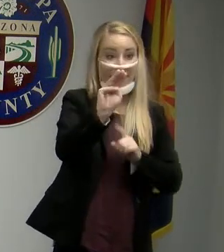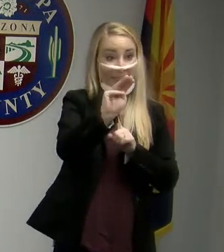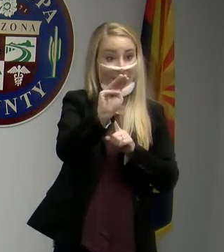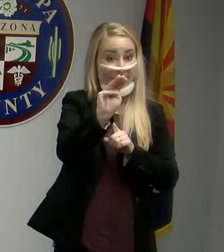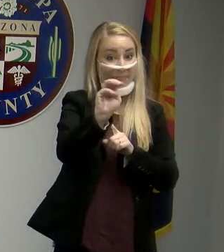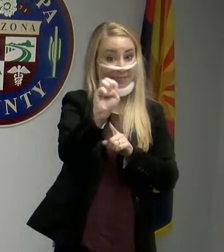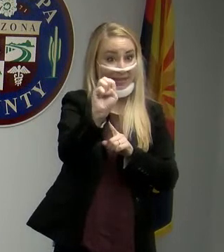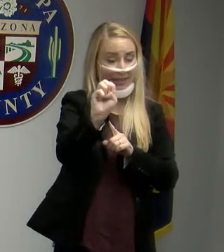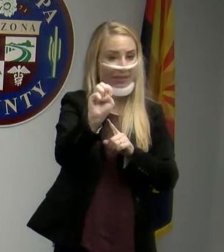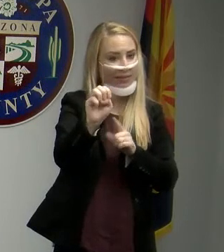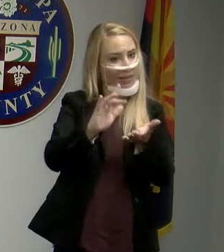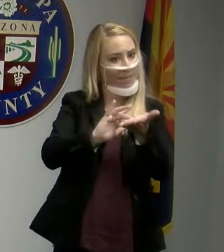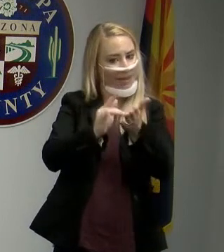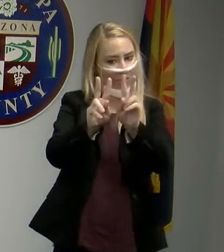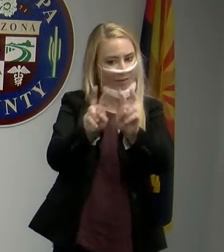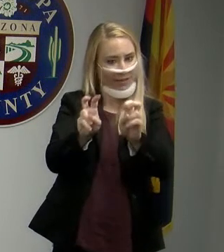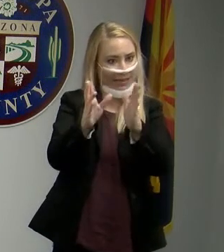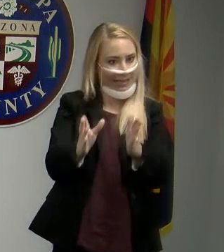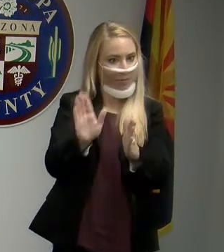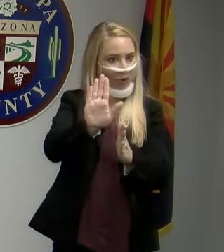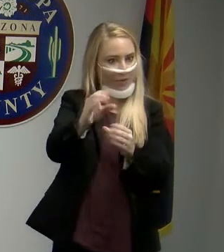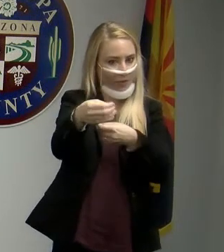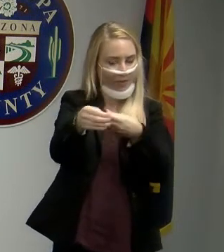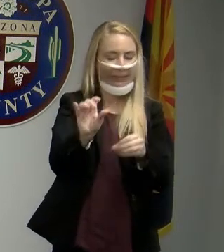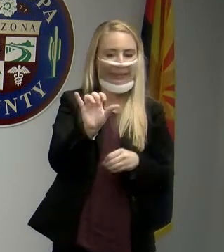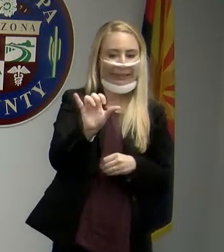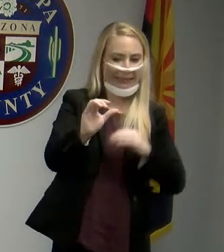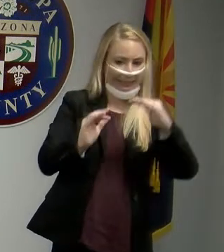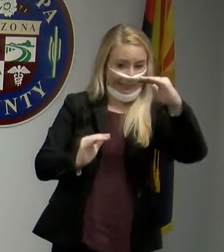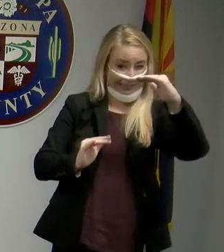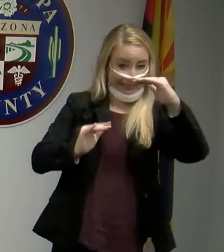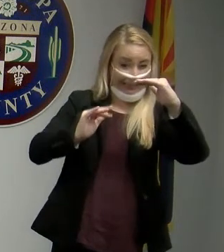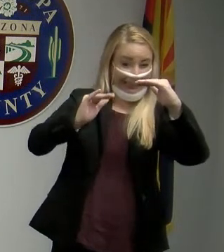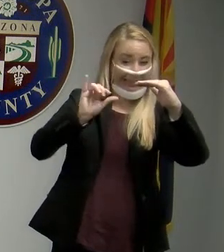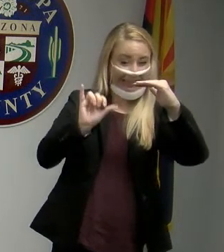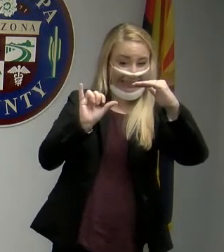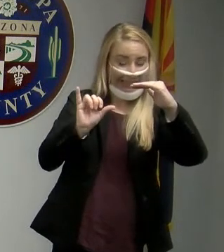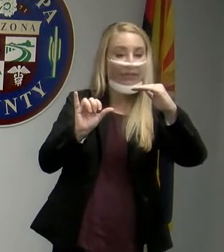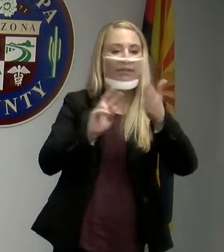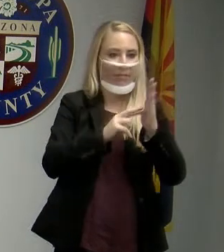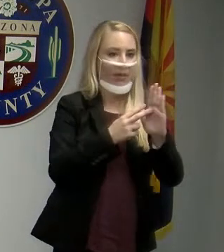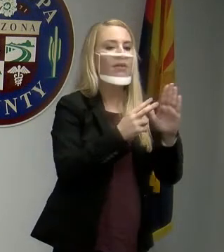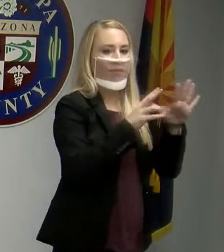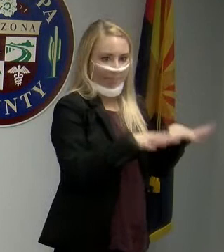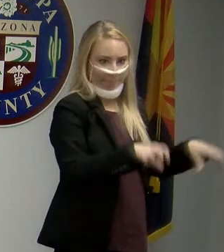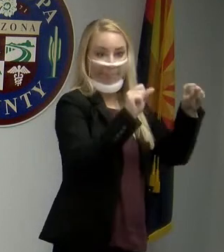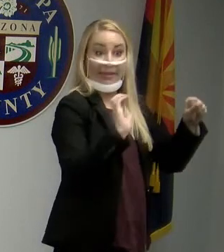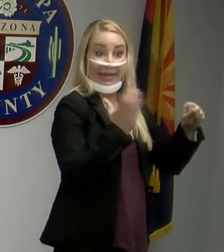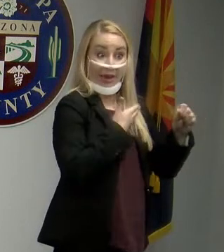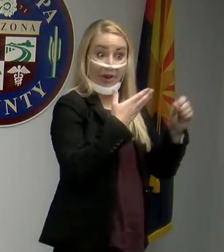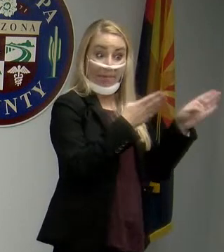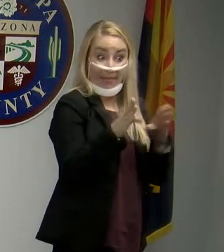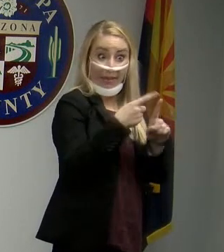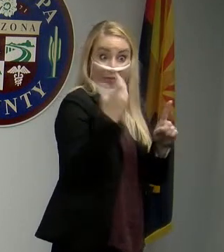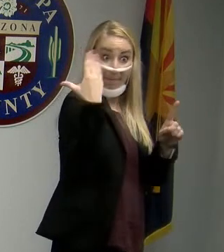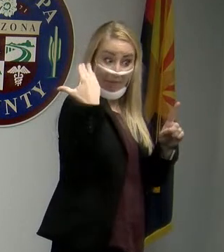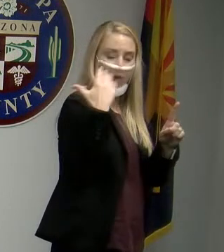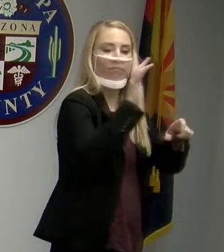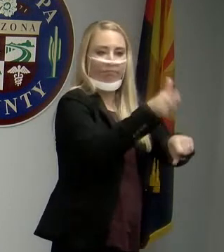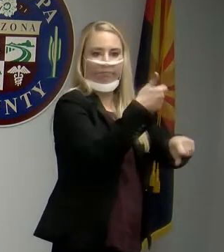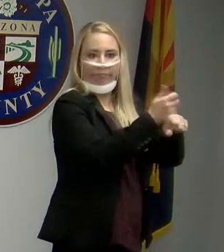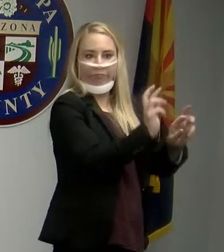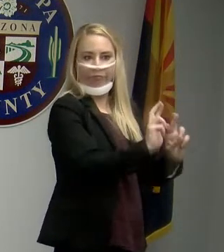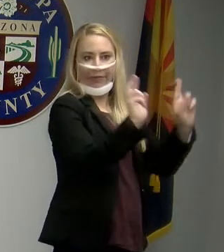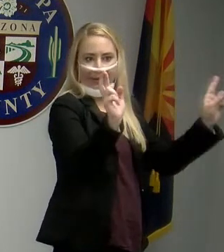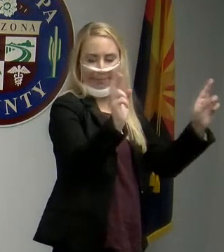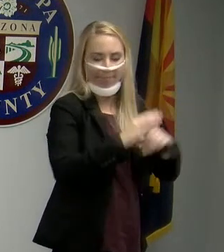to exceed their maximum storage capability, the Unified Command put these plans immediately into effect. As of yesterday